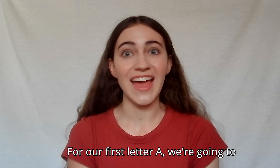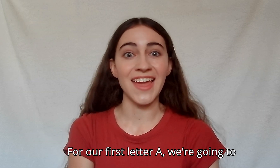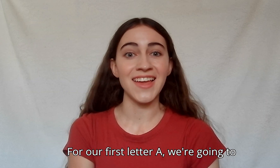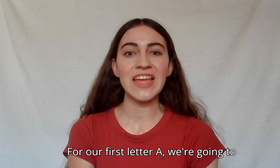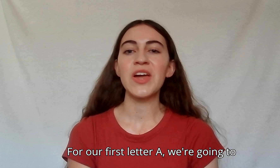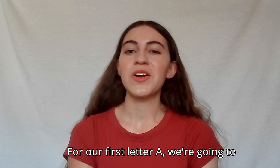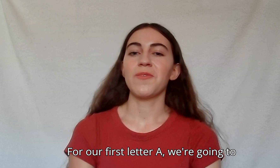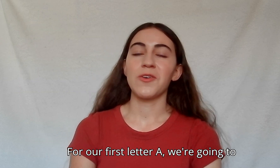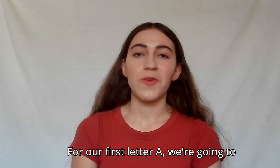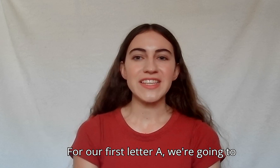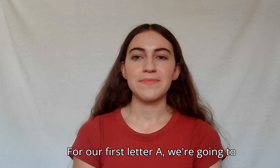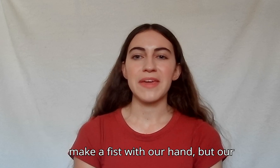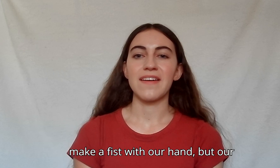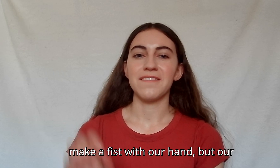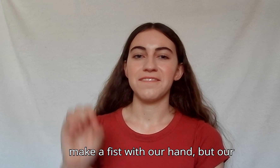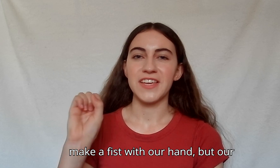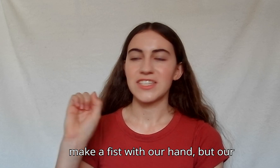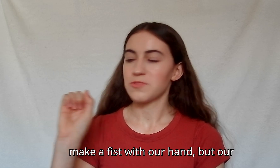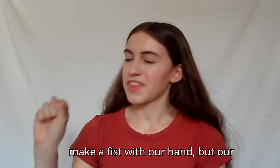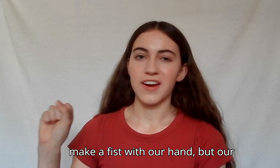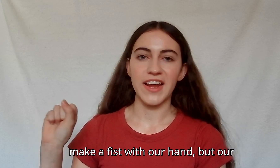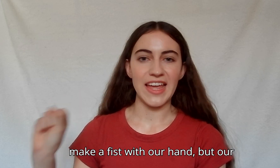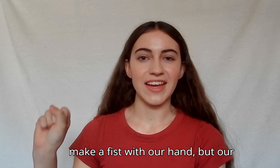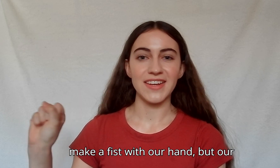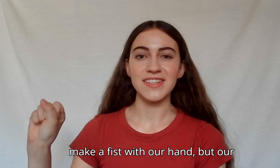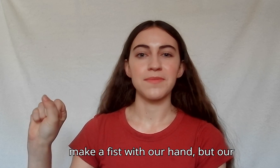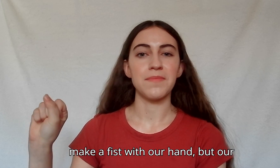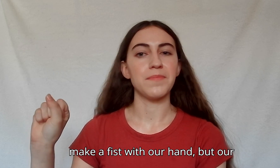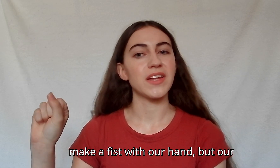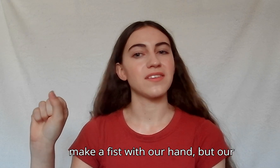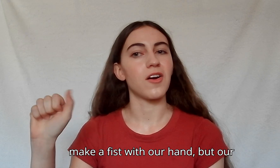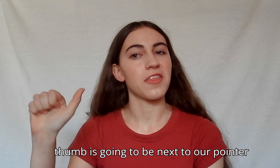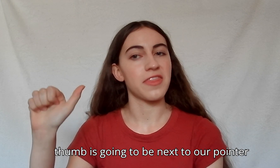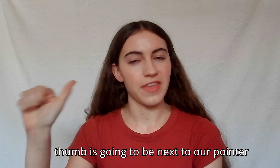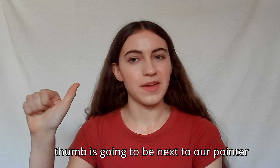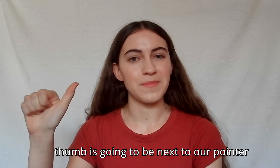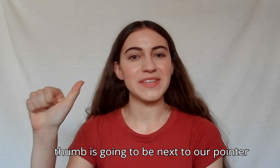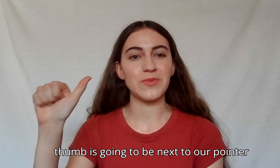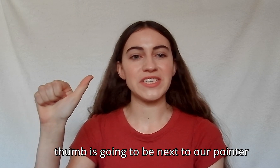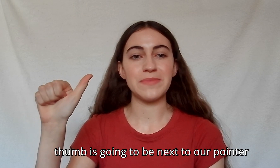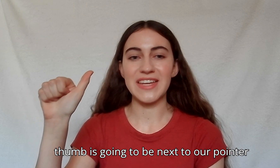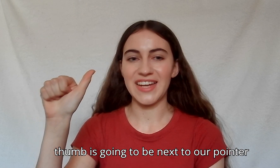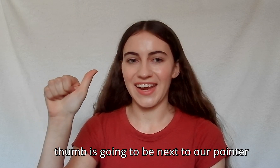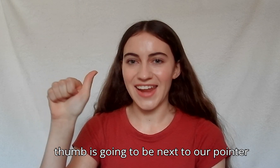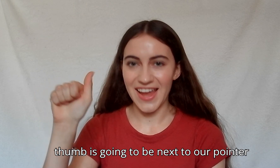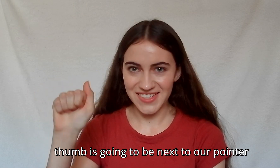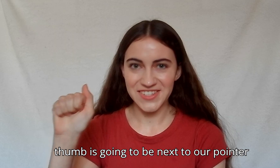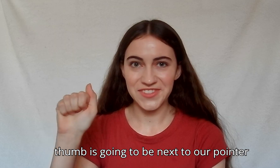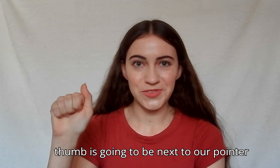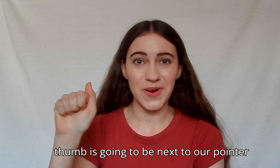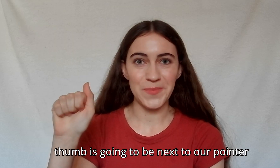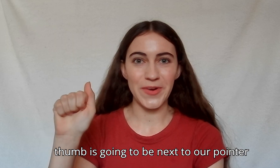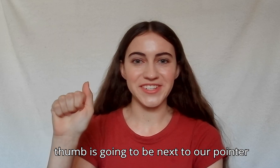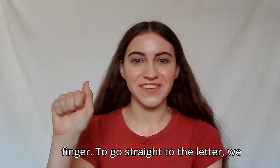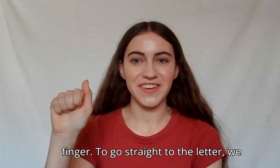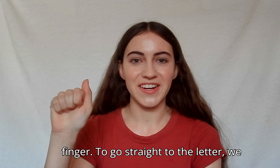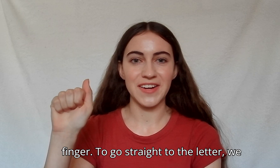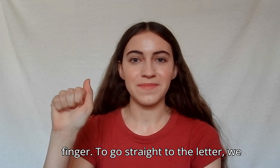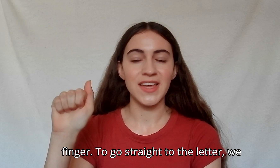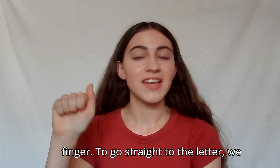A, we're going to make a fist with our hand, but our thumb is going to be next to our pointer finger. To